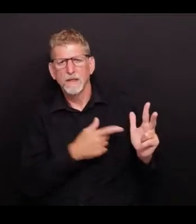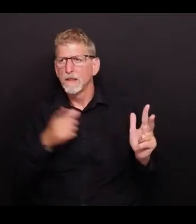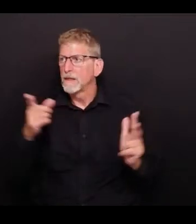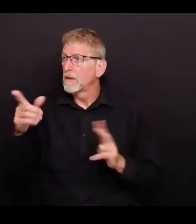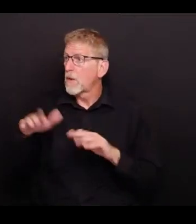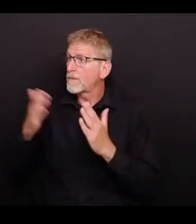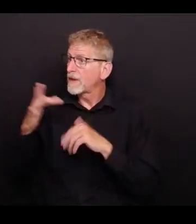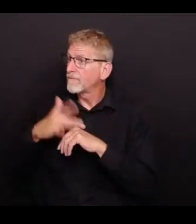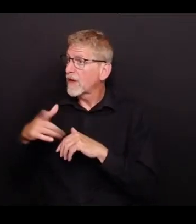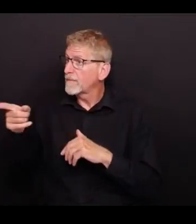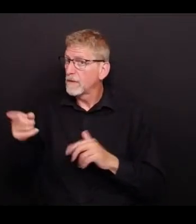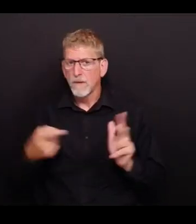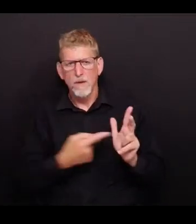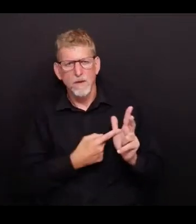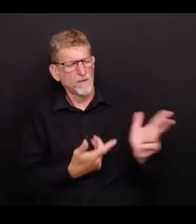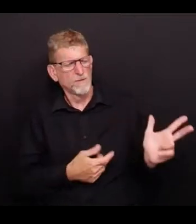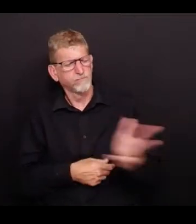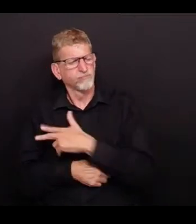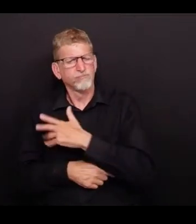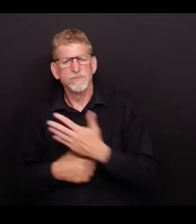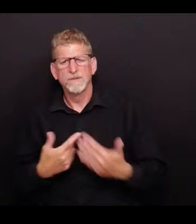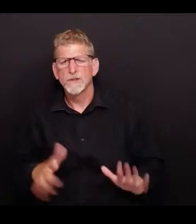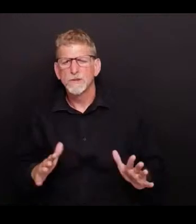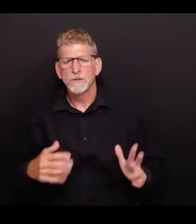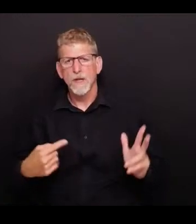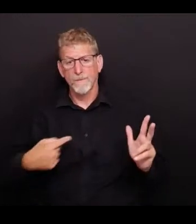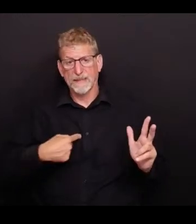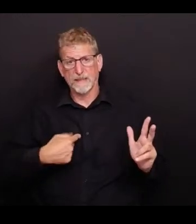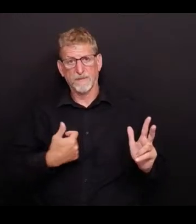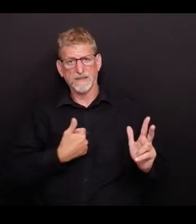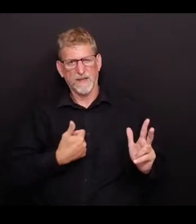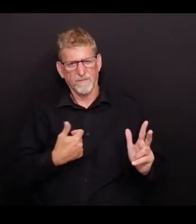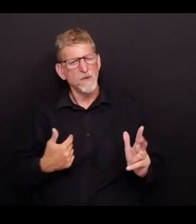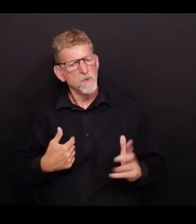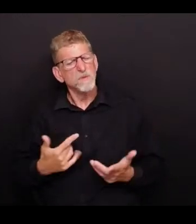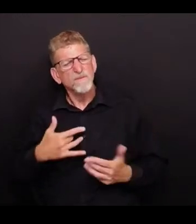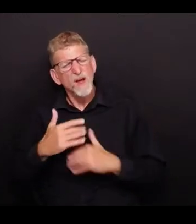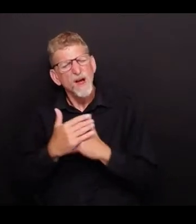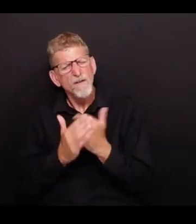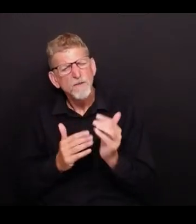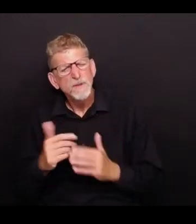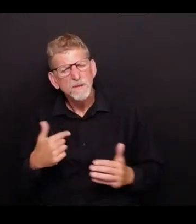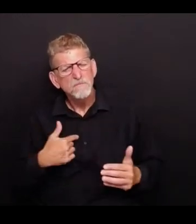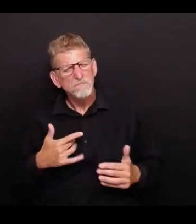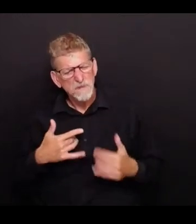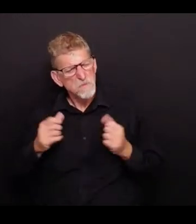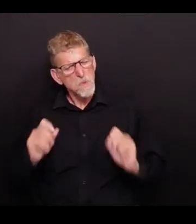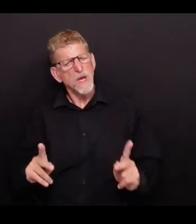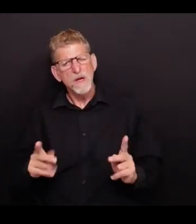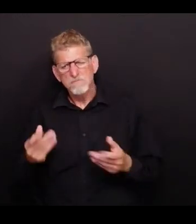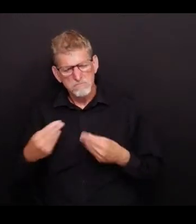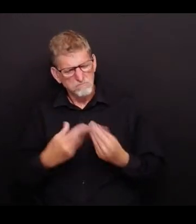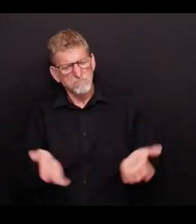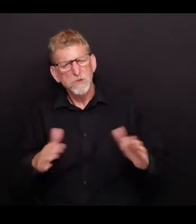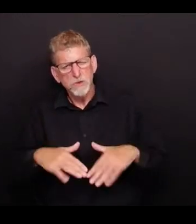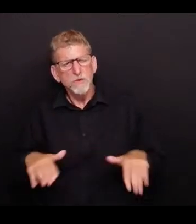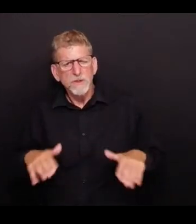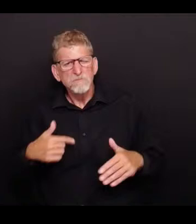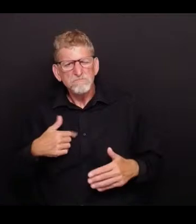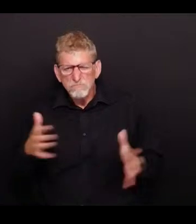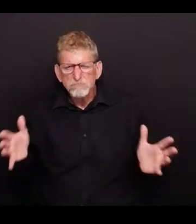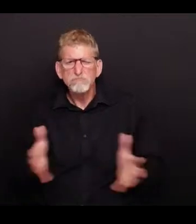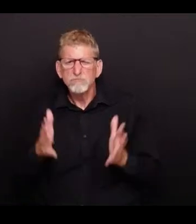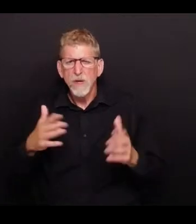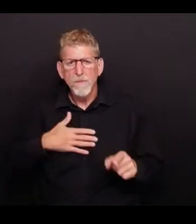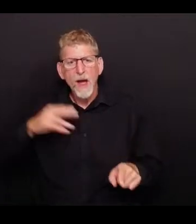in the 18 plus age, but I would feel very comfortable having my kids vaccinated. I'm